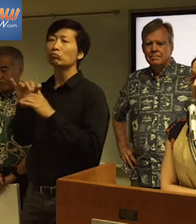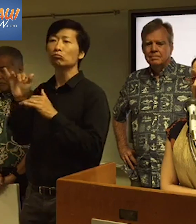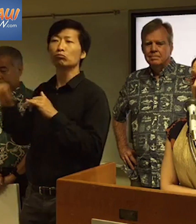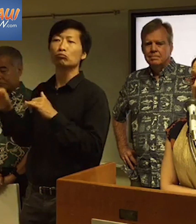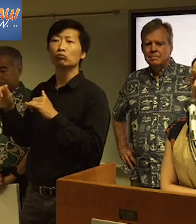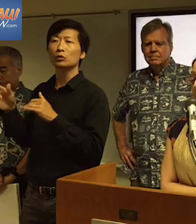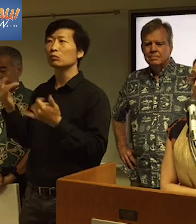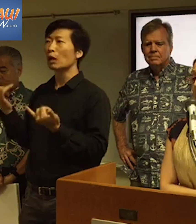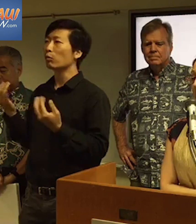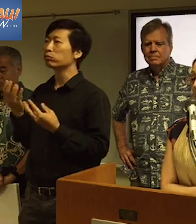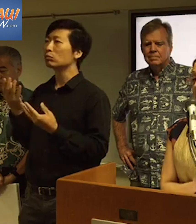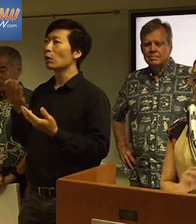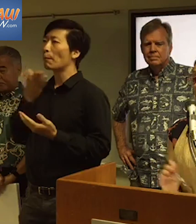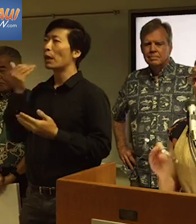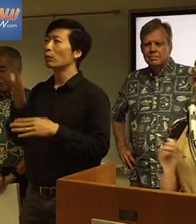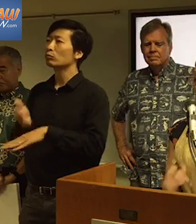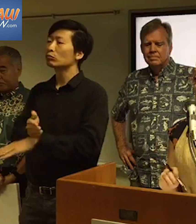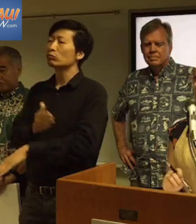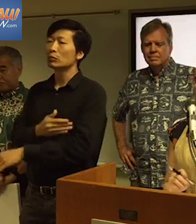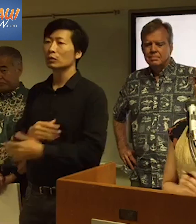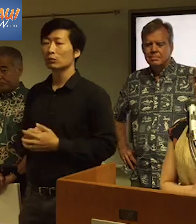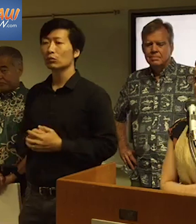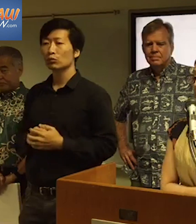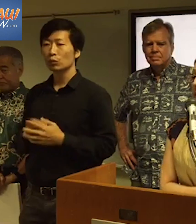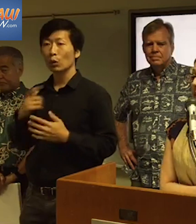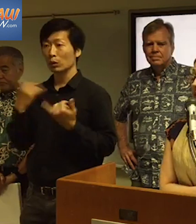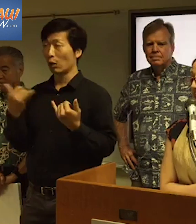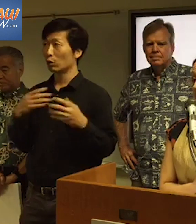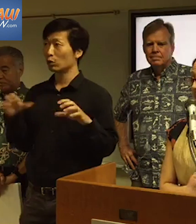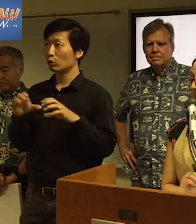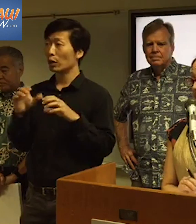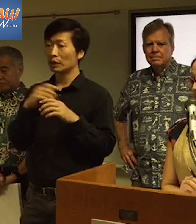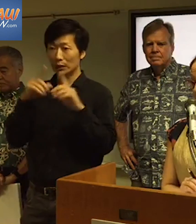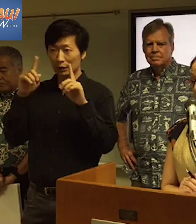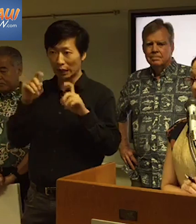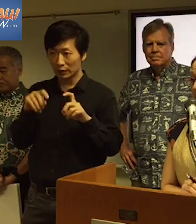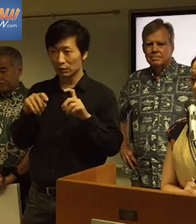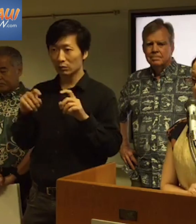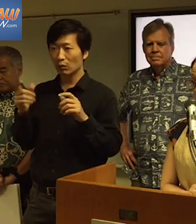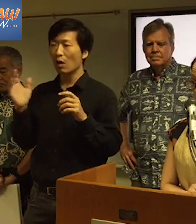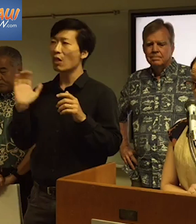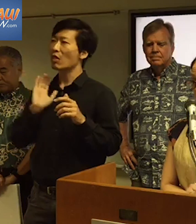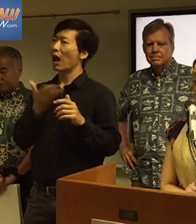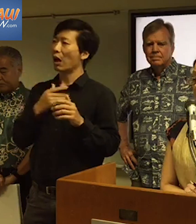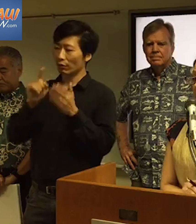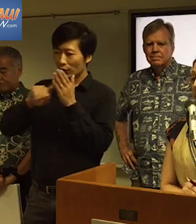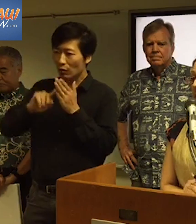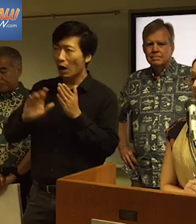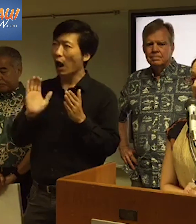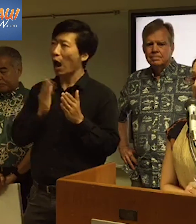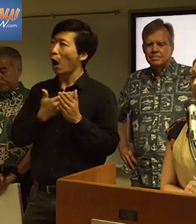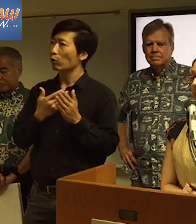disembarked in Hawaii. As the governor mentioned, the cruise ship made ports of call in Wiliwili Harbor